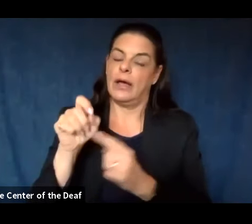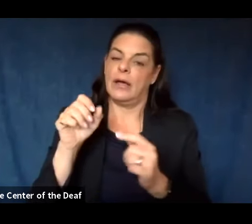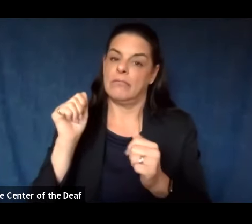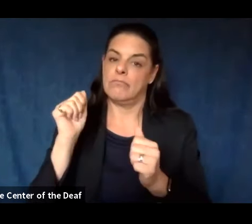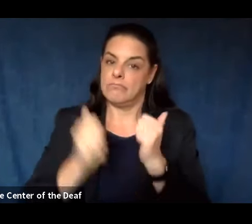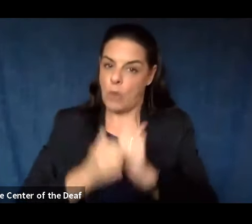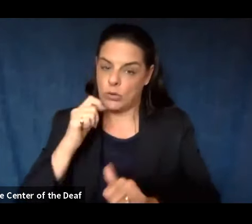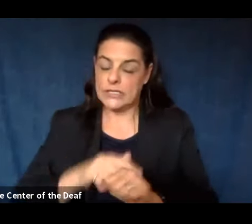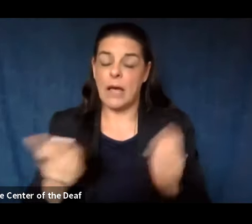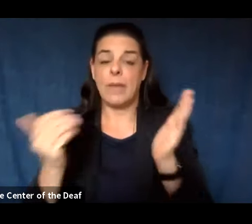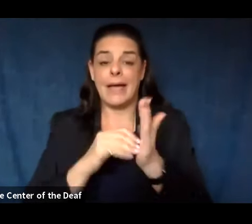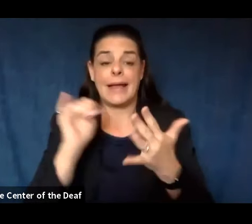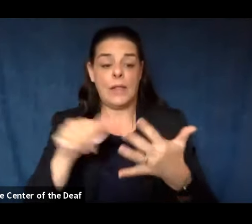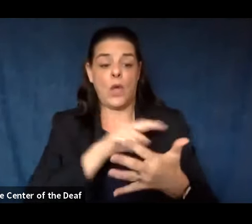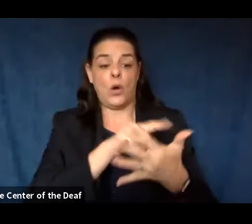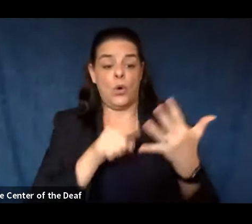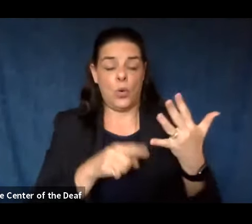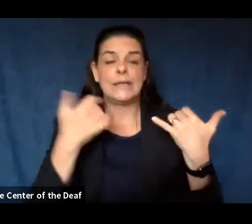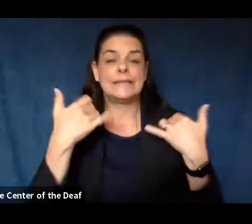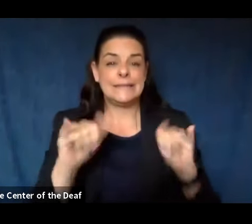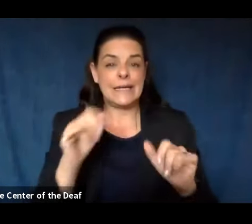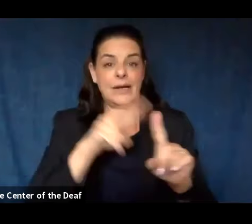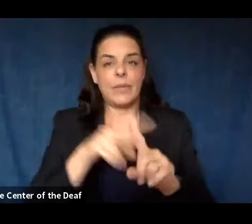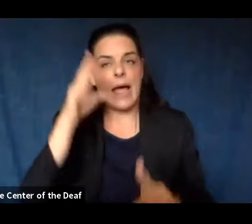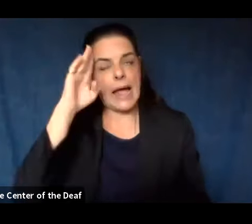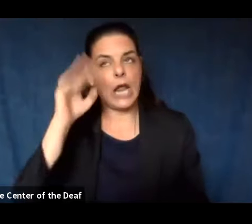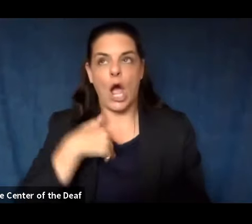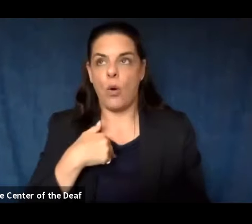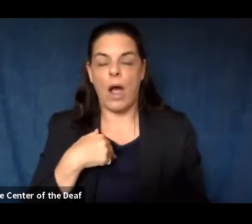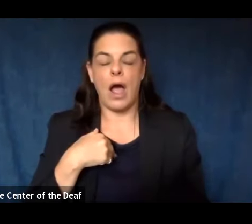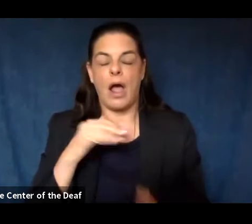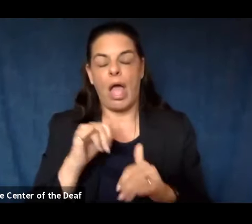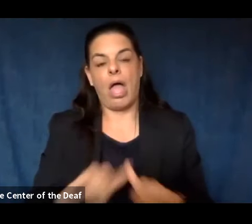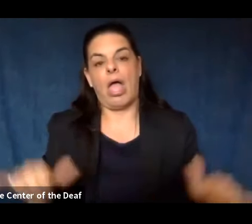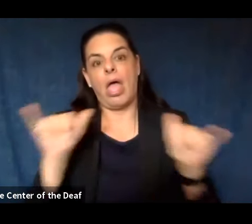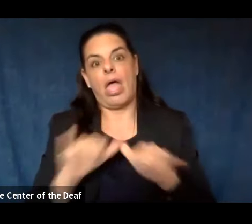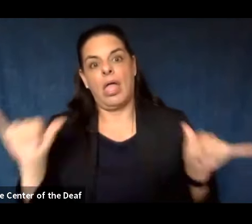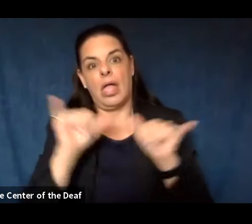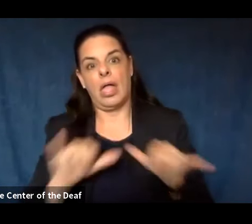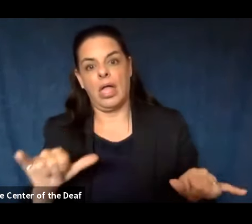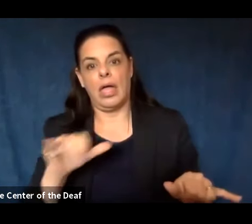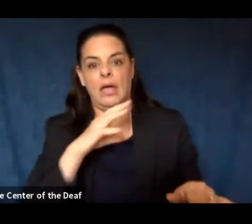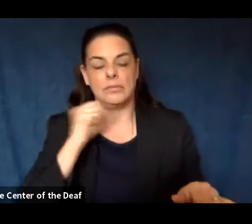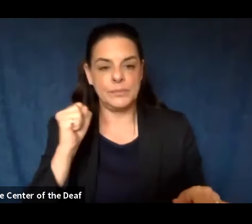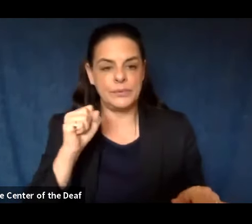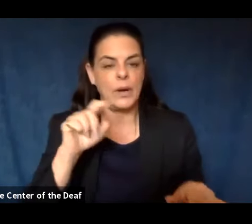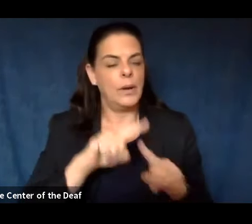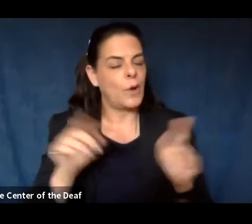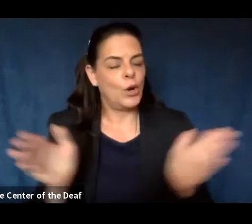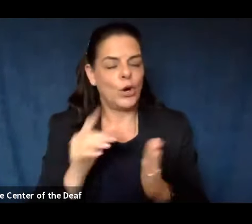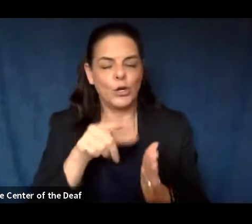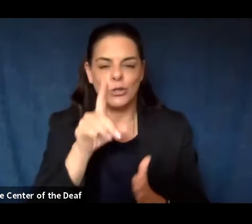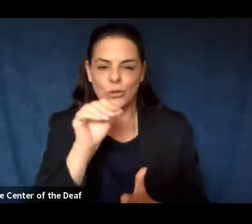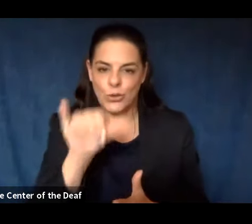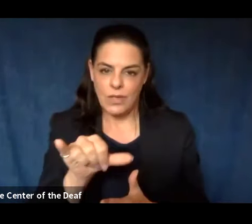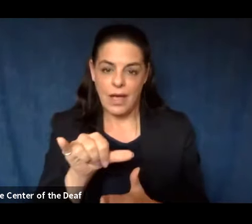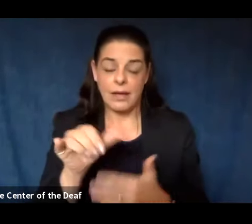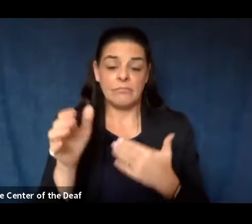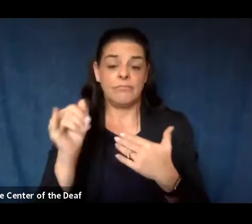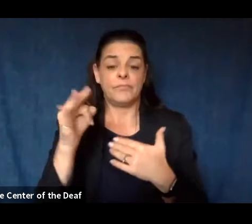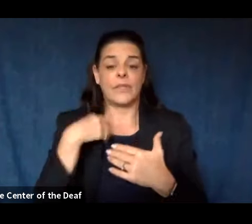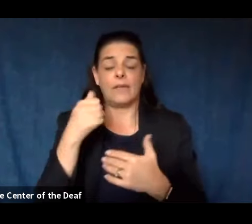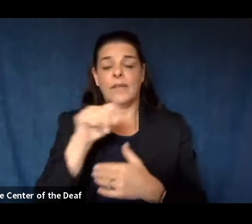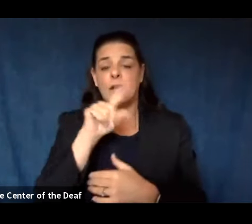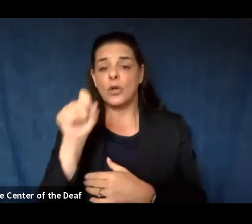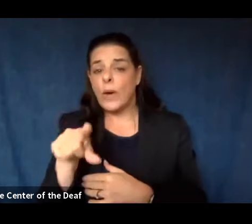the 5 core actions still apply. And I know I'm beating a dead horse, but we want to encourage everybody to do that. If you have questions or concerns about businesses, you